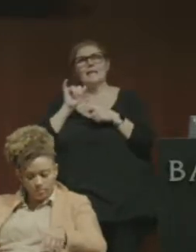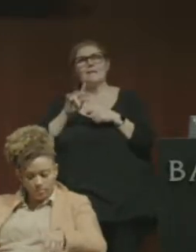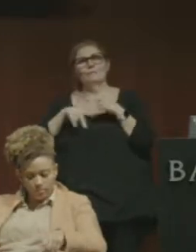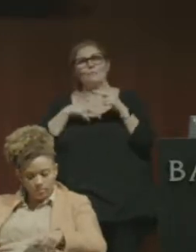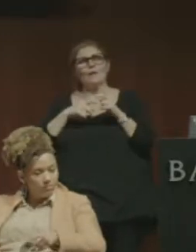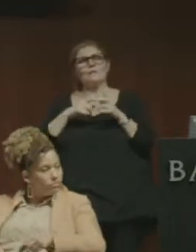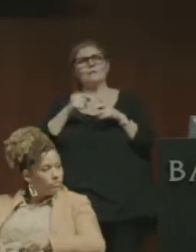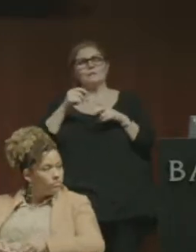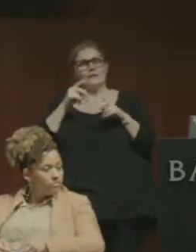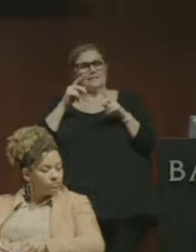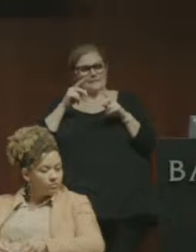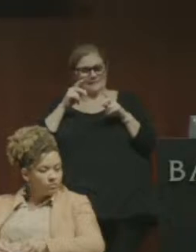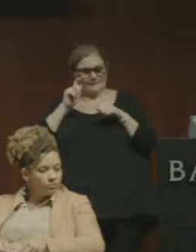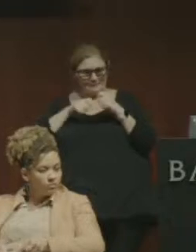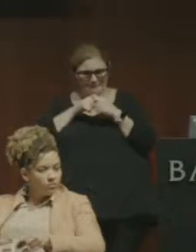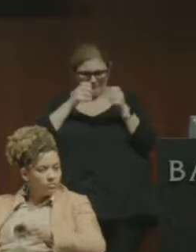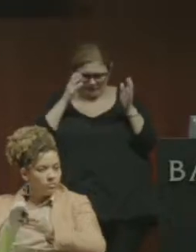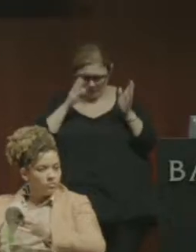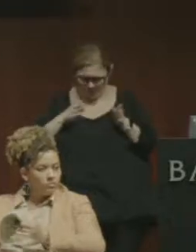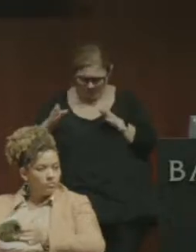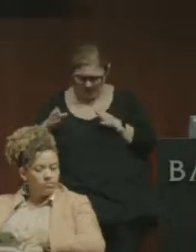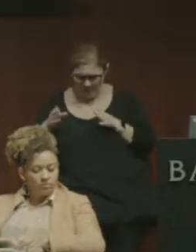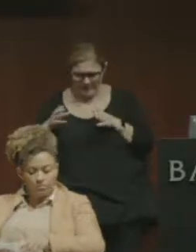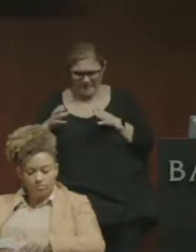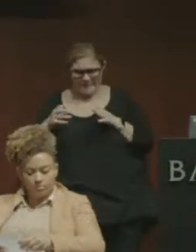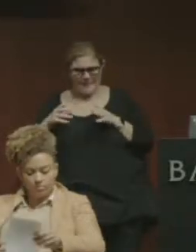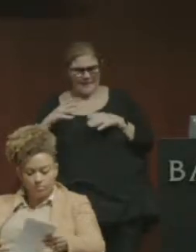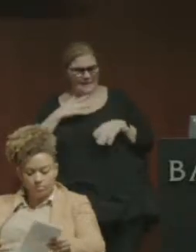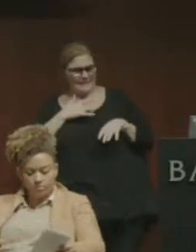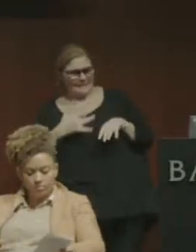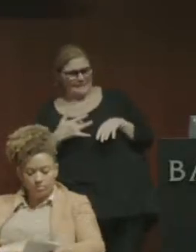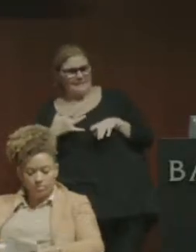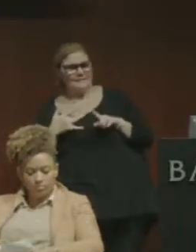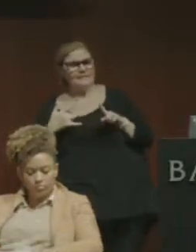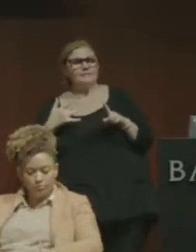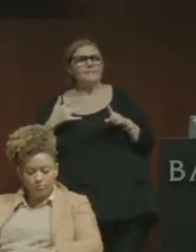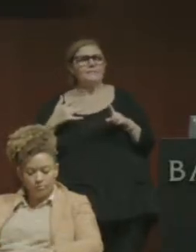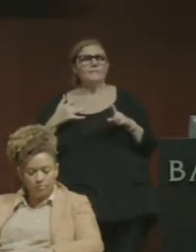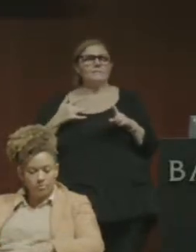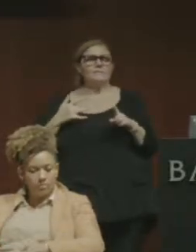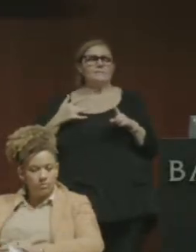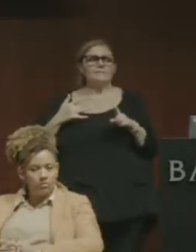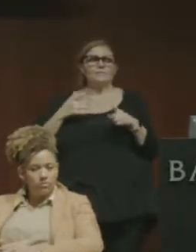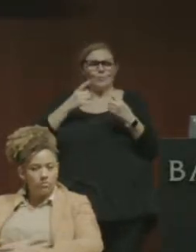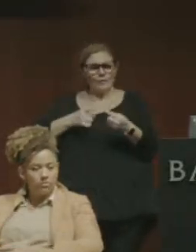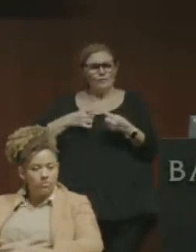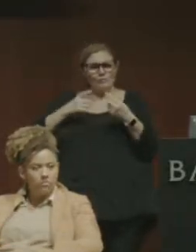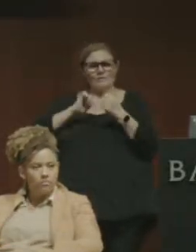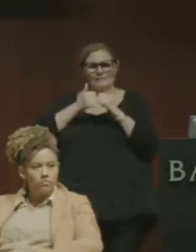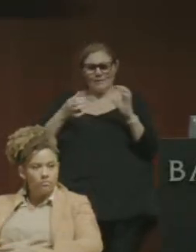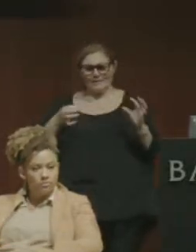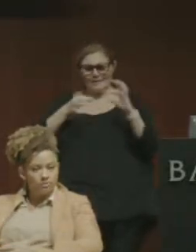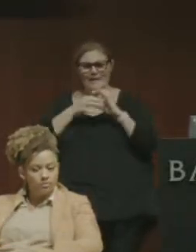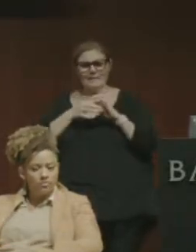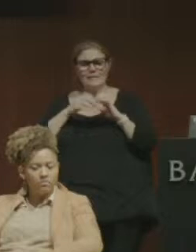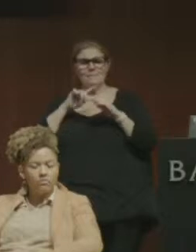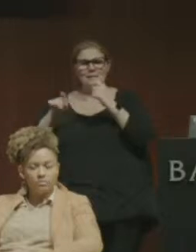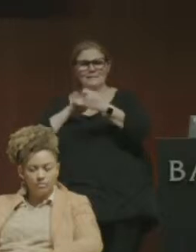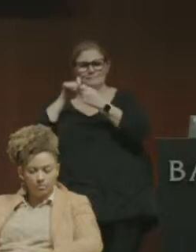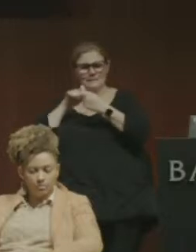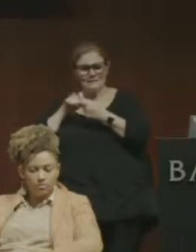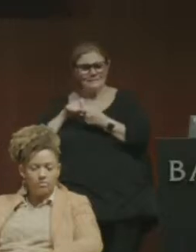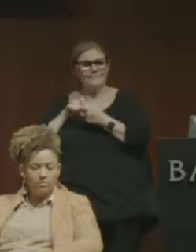type of organization and world making that is sensitive to the way struggles are connected, but also the